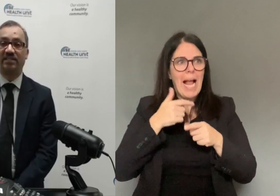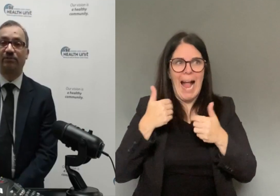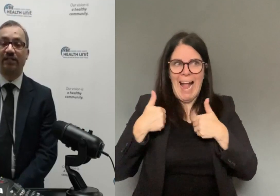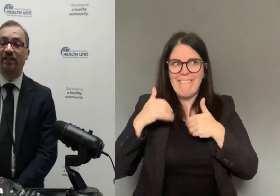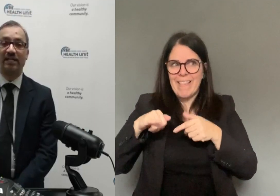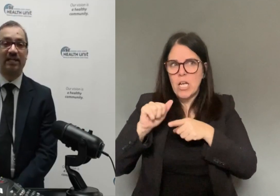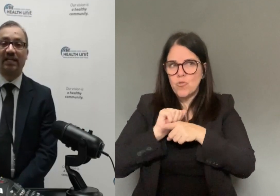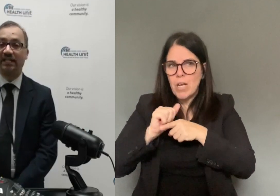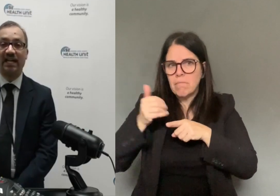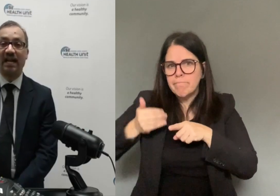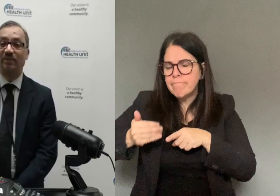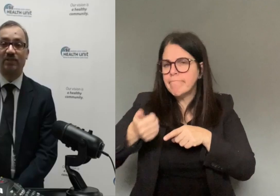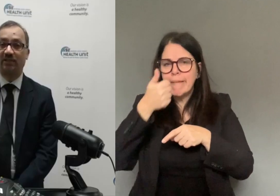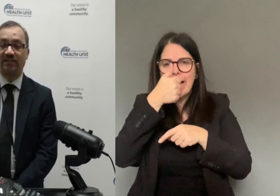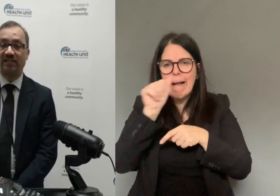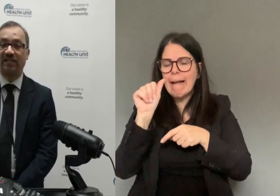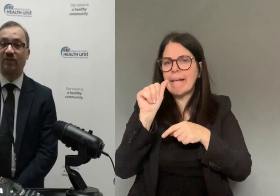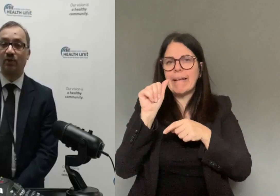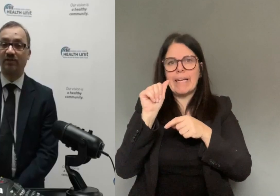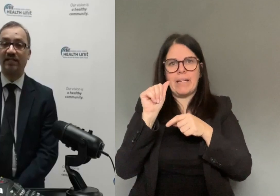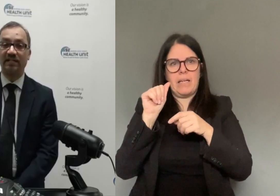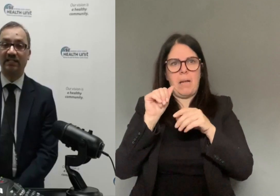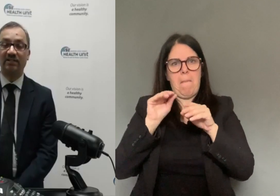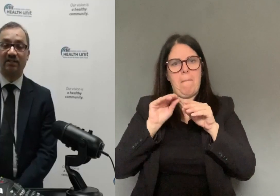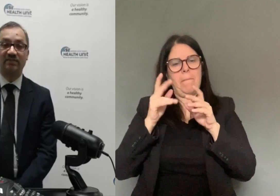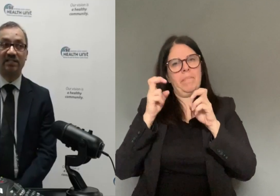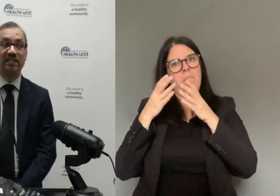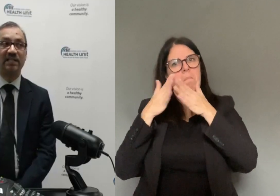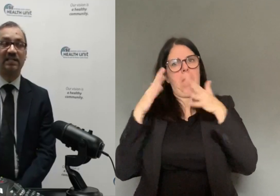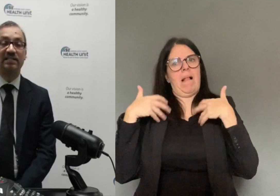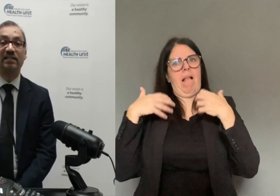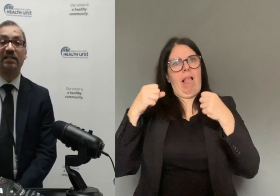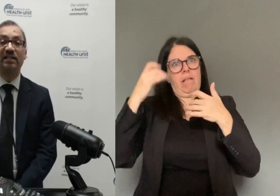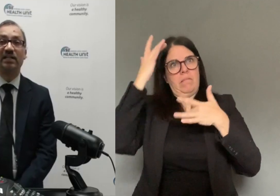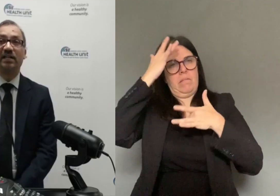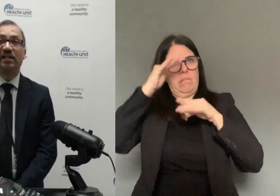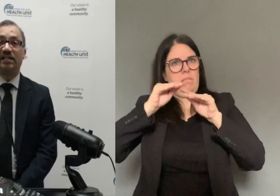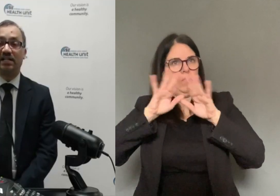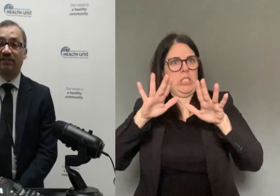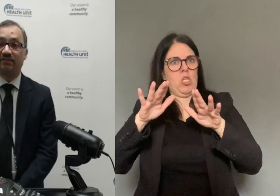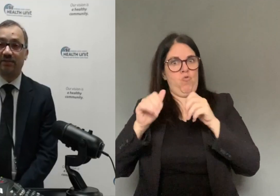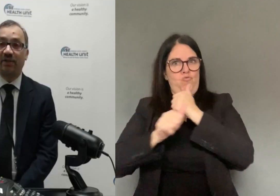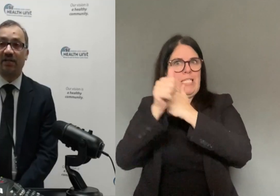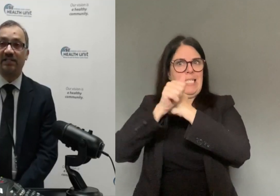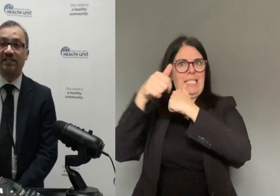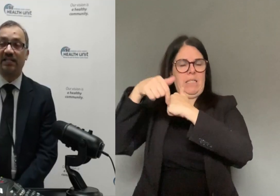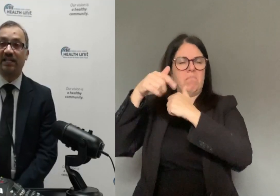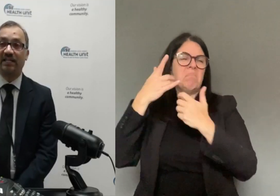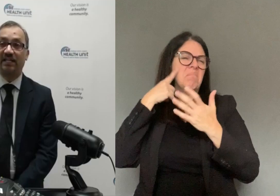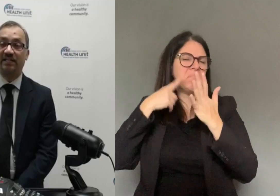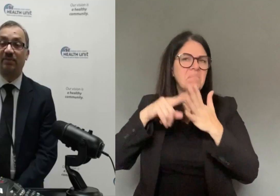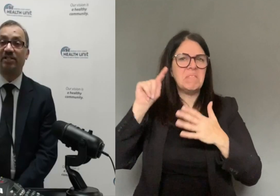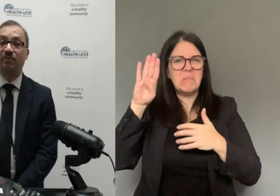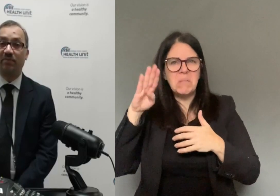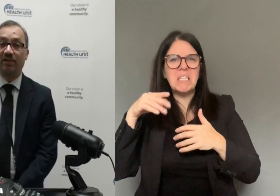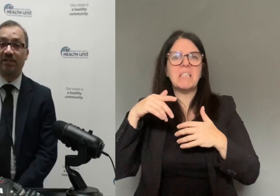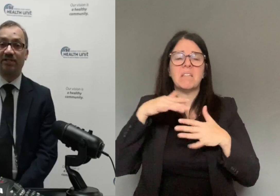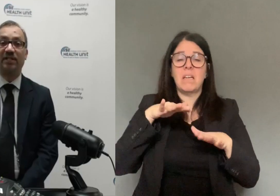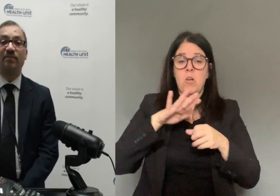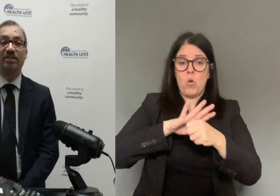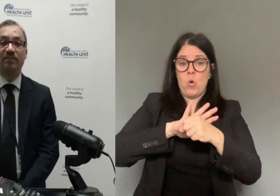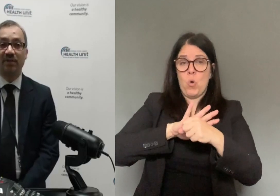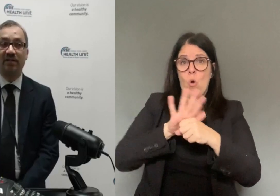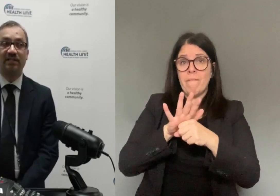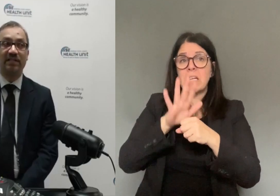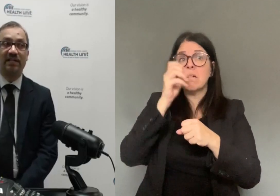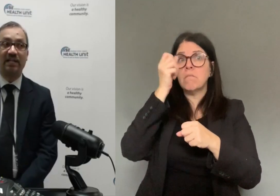disease threat, and that happens all the time. COVID-19 is obviously is a response that is much larger and